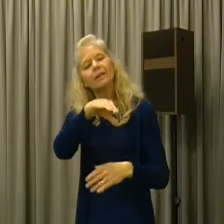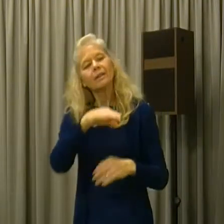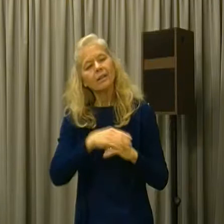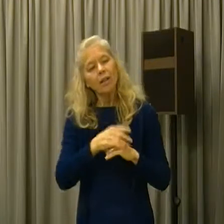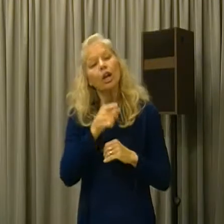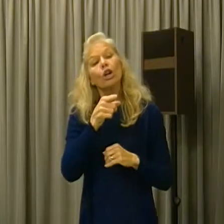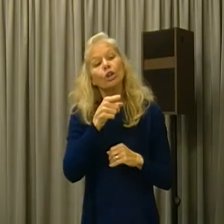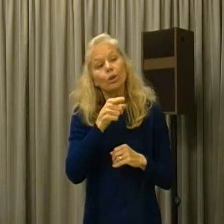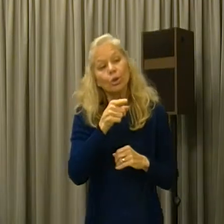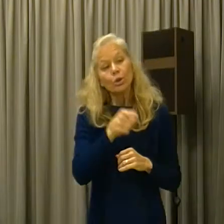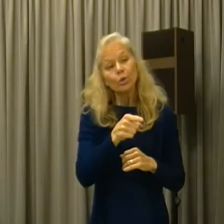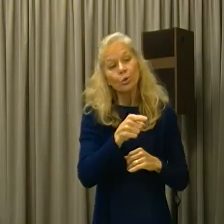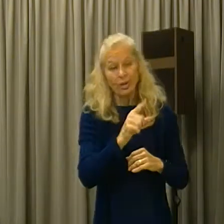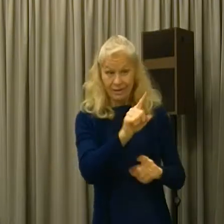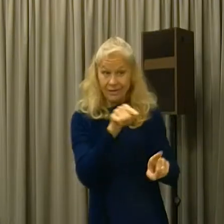perspective